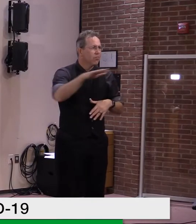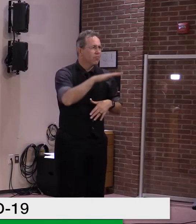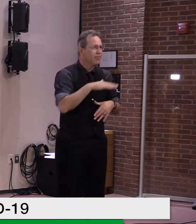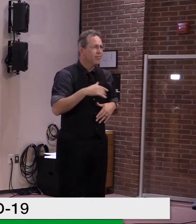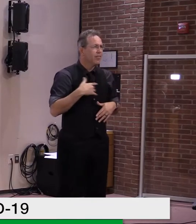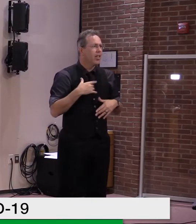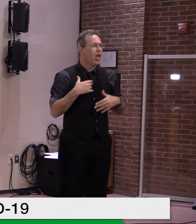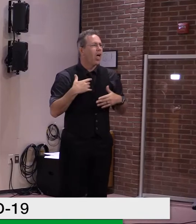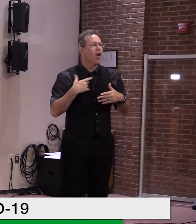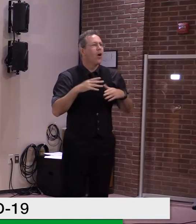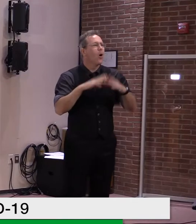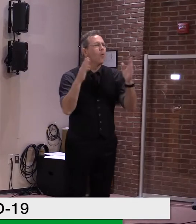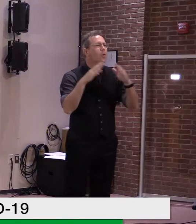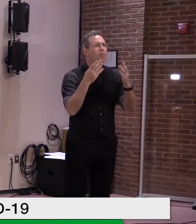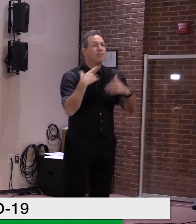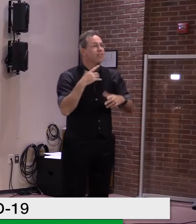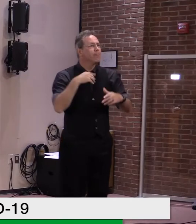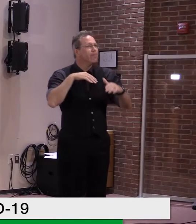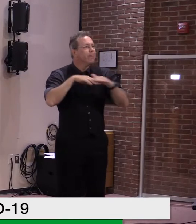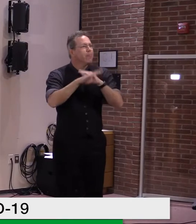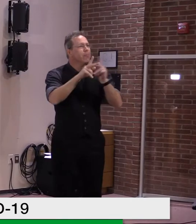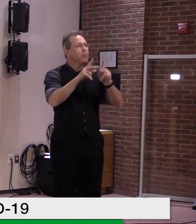that.